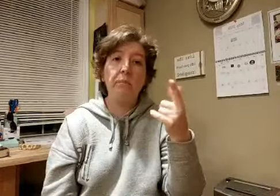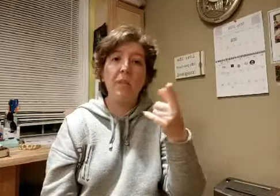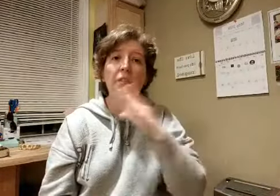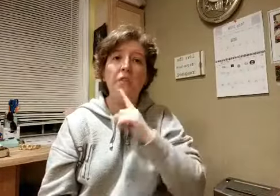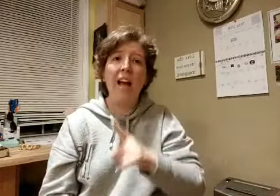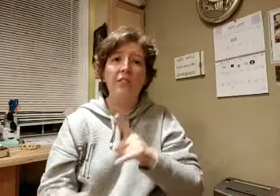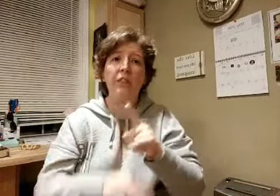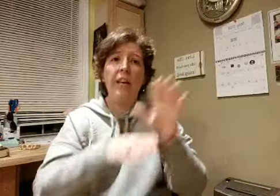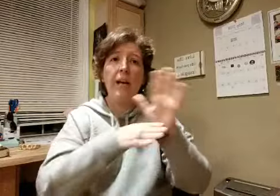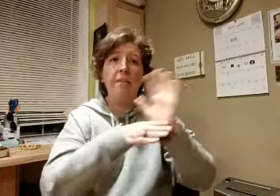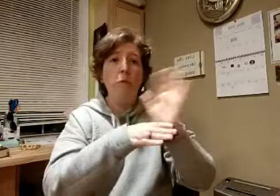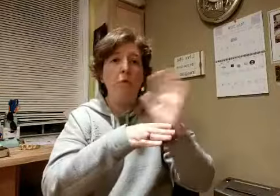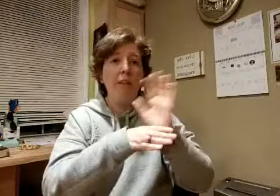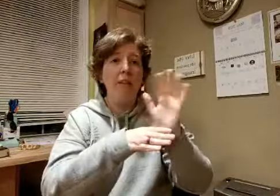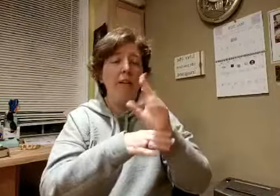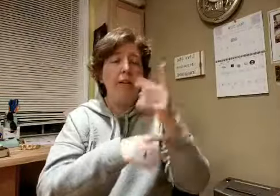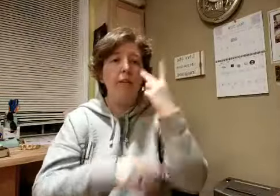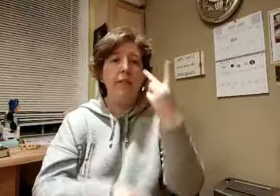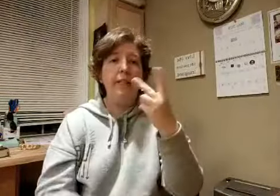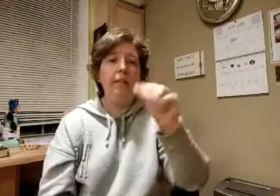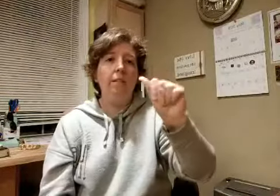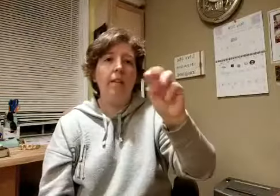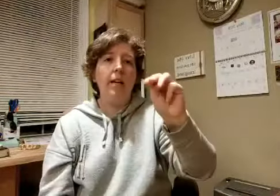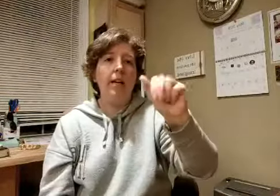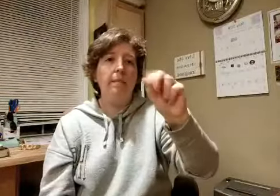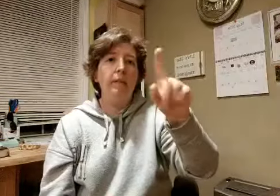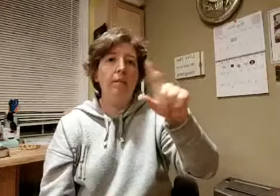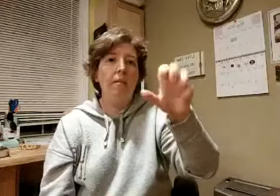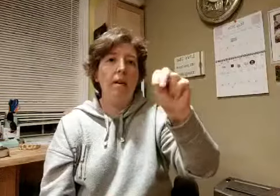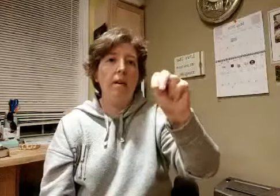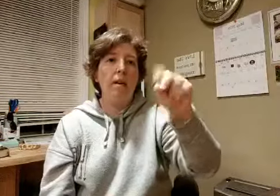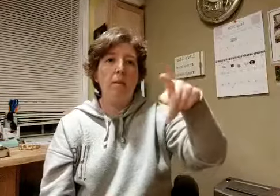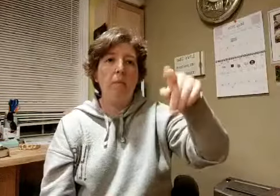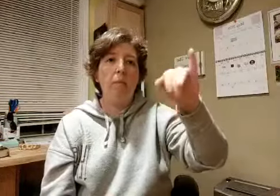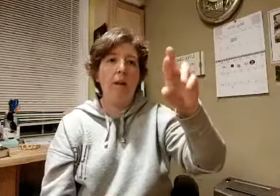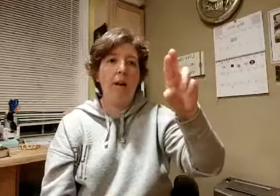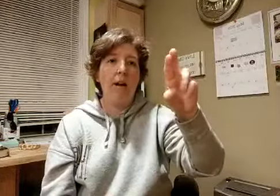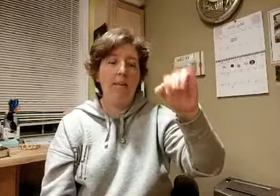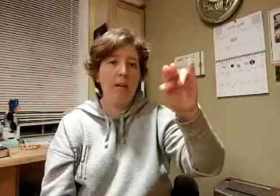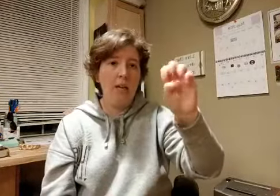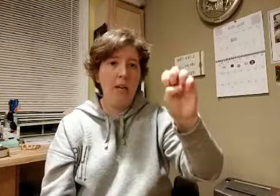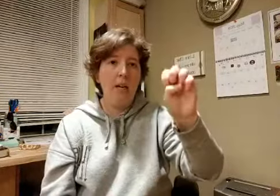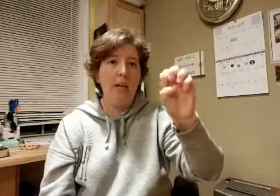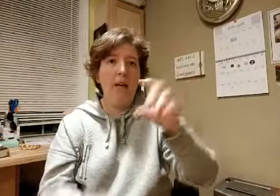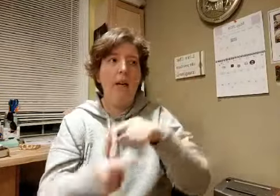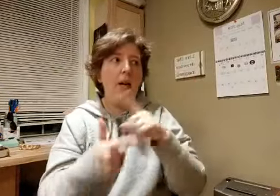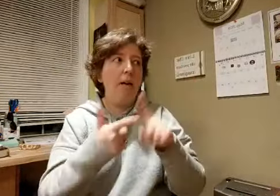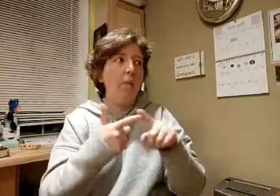there's actually a movie. You can see it on Amazon Prime